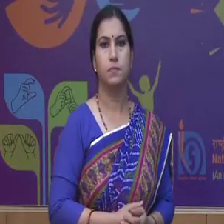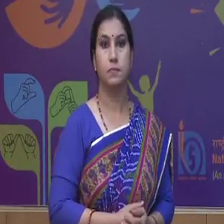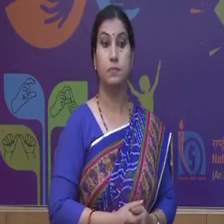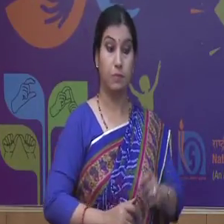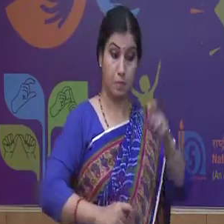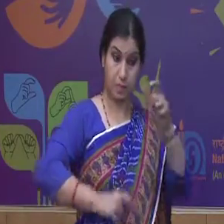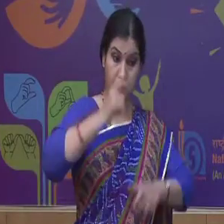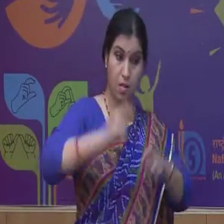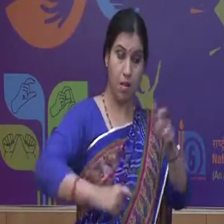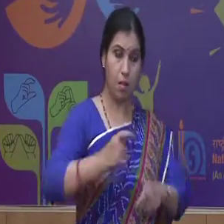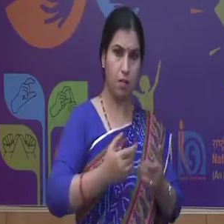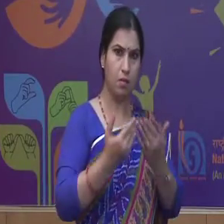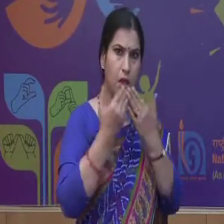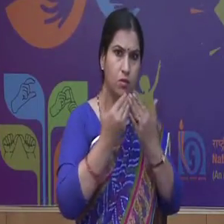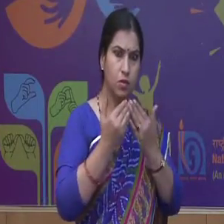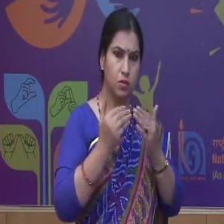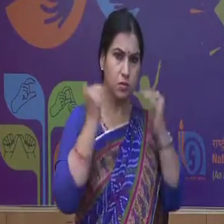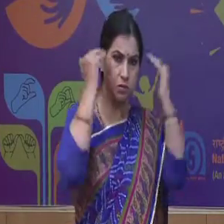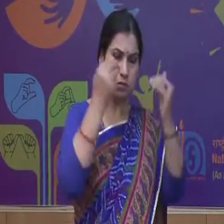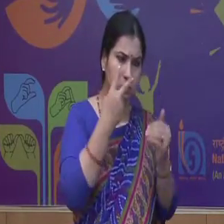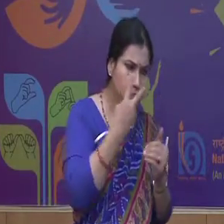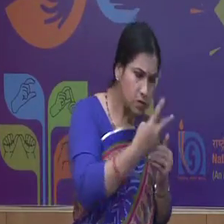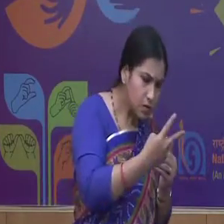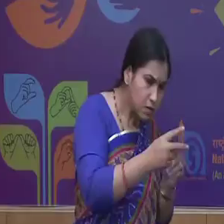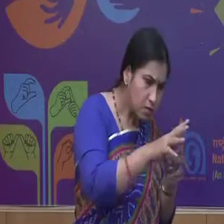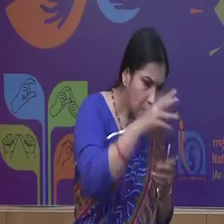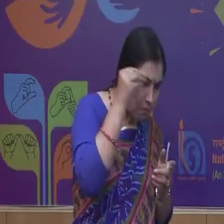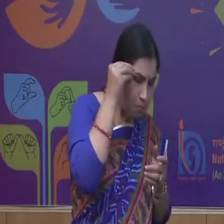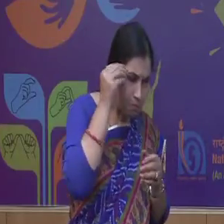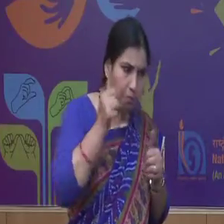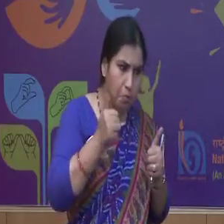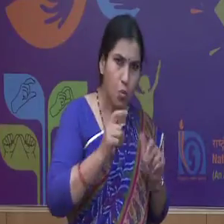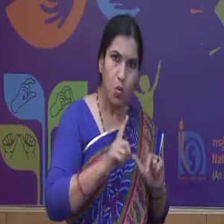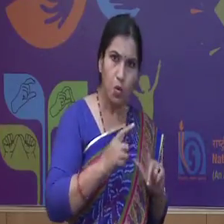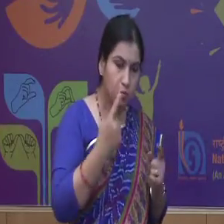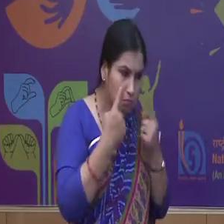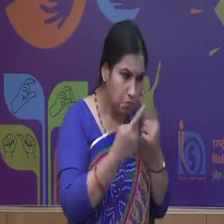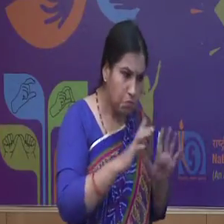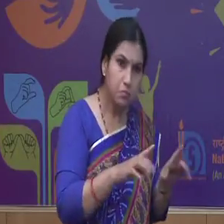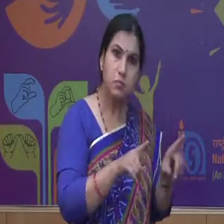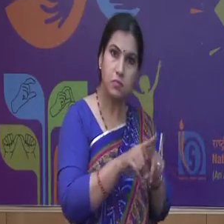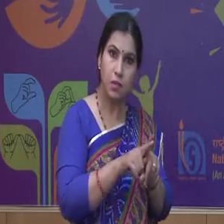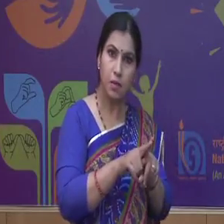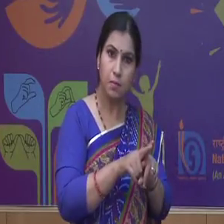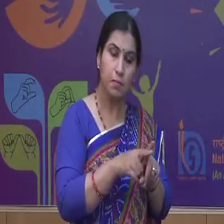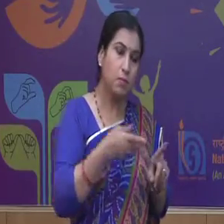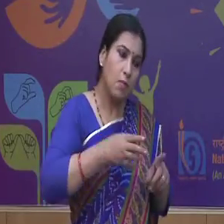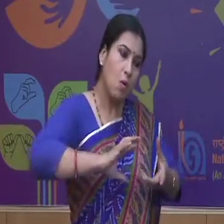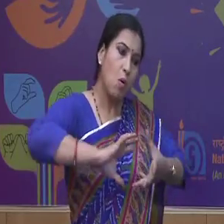Educated Indians were inspired by these ideas, and this led to the